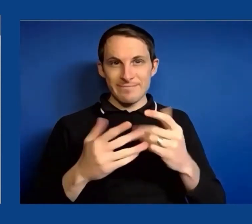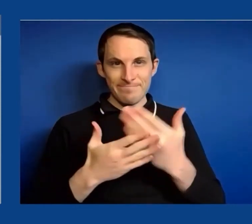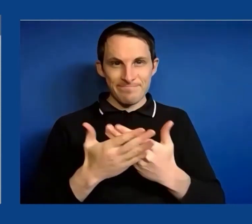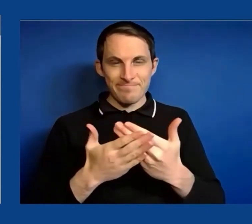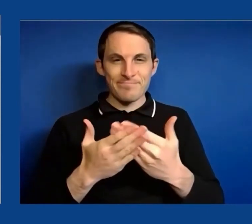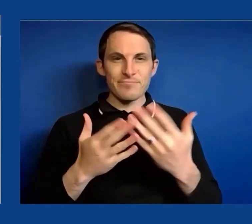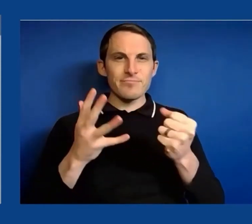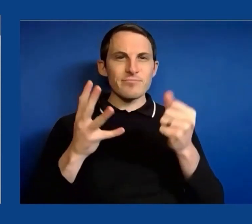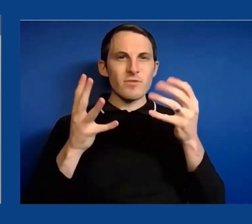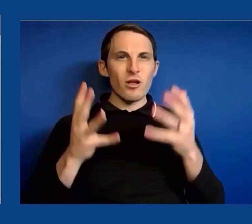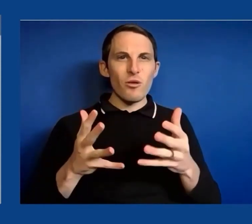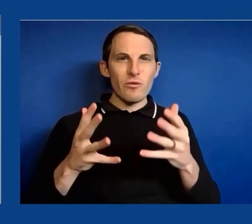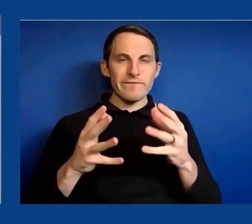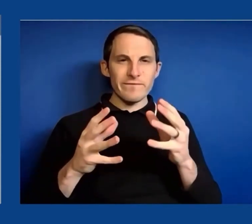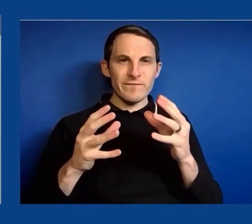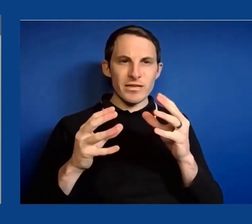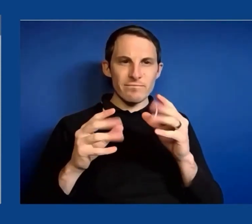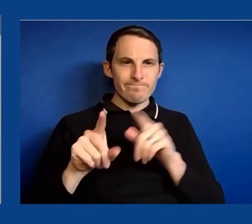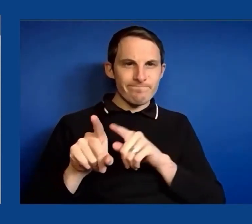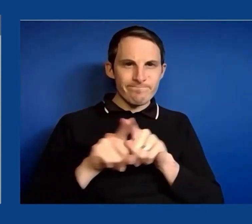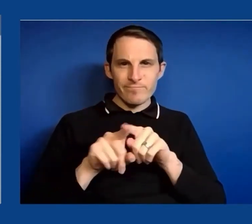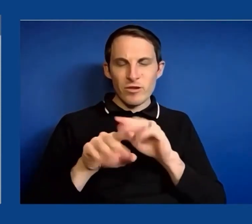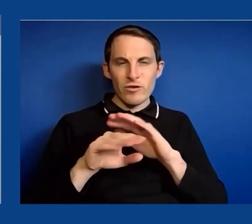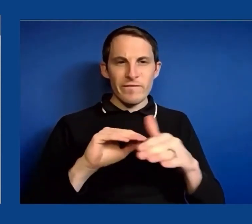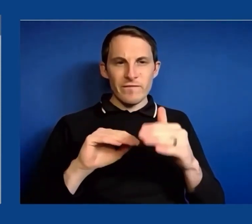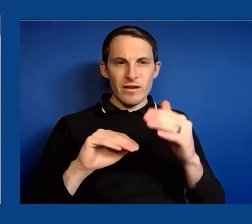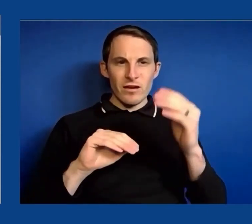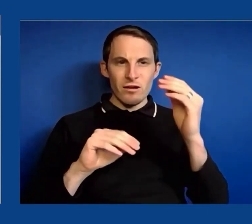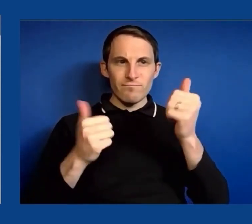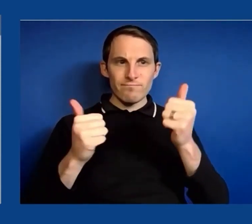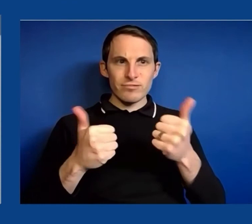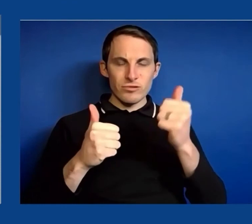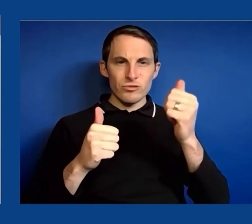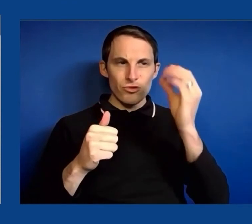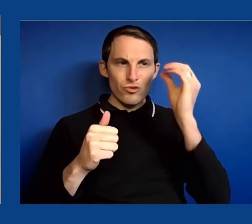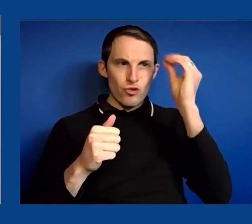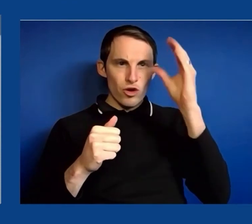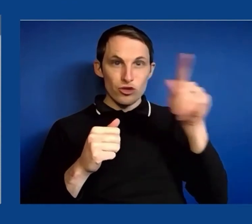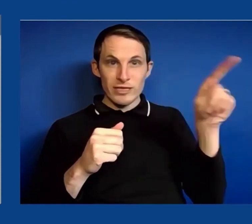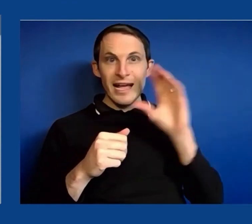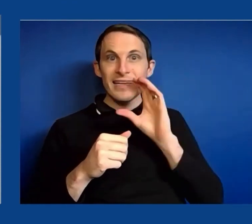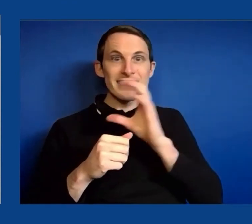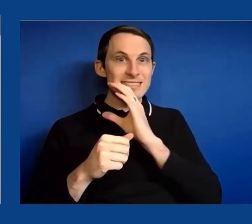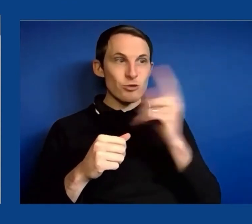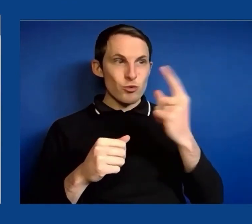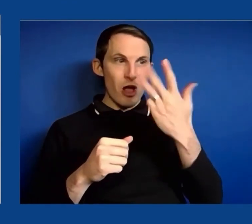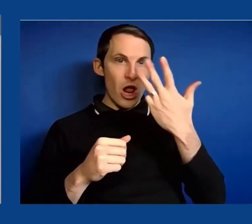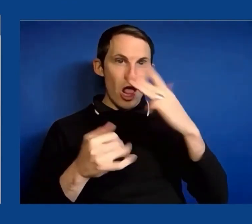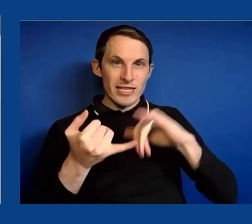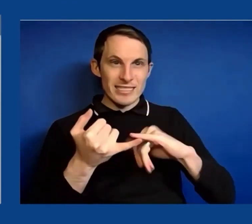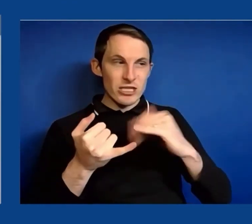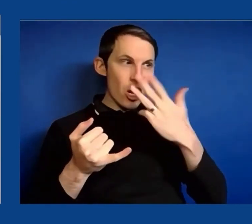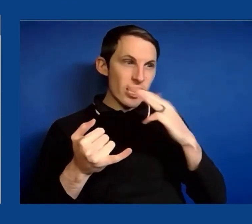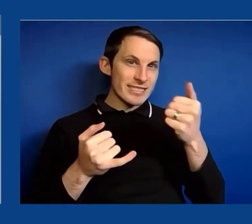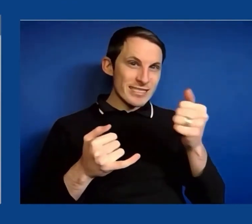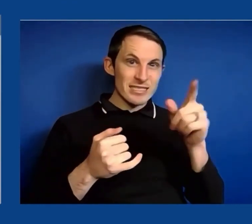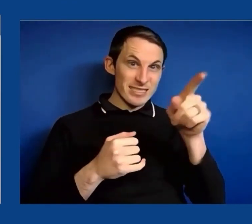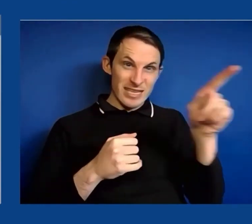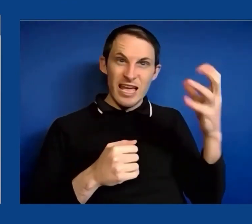on a lot of knowledges from my cousins who are in their 90s, they're 96. They had